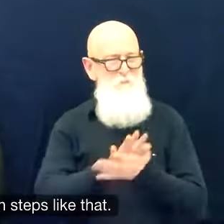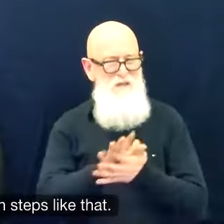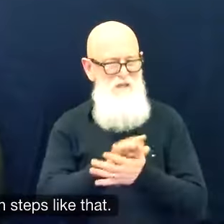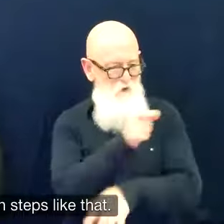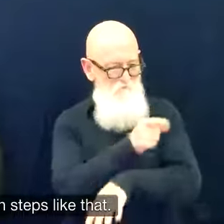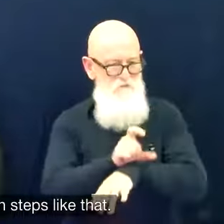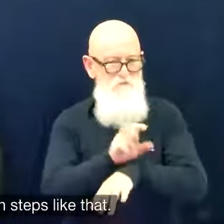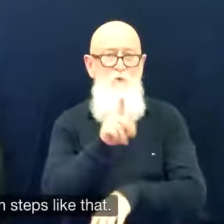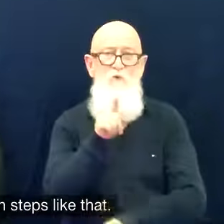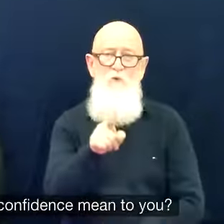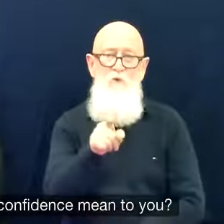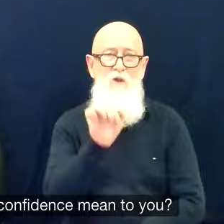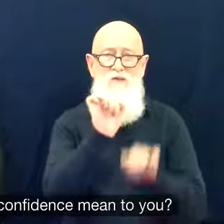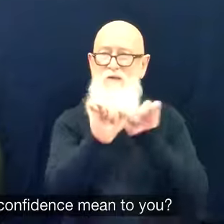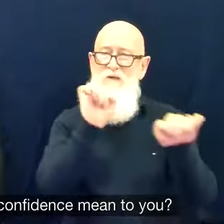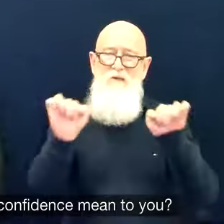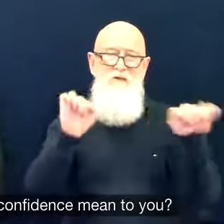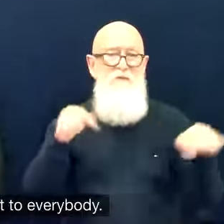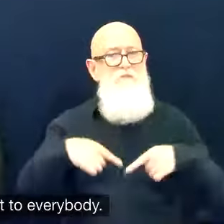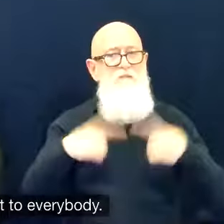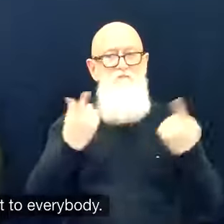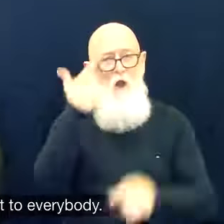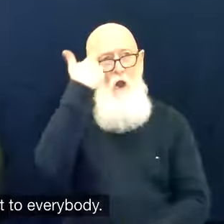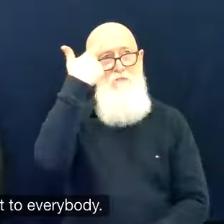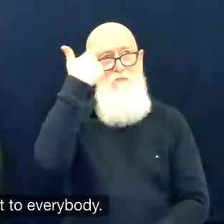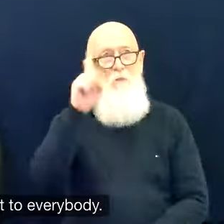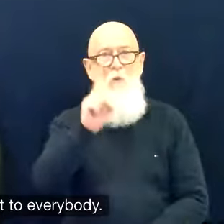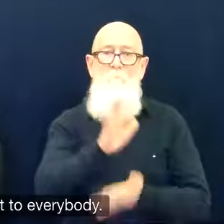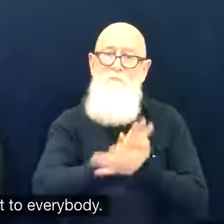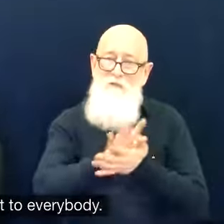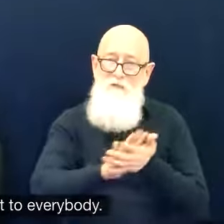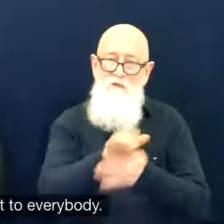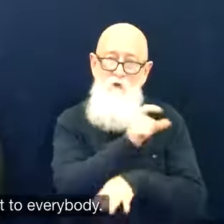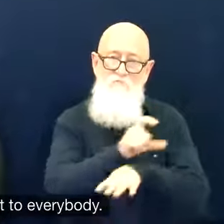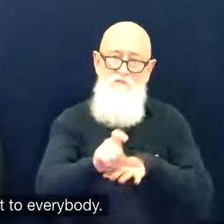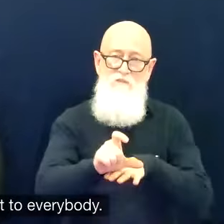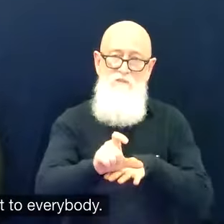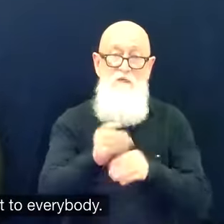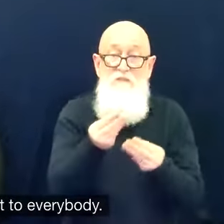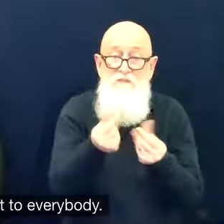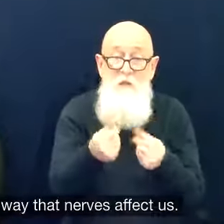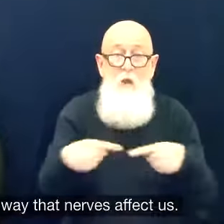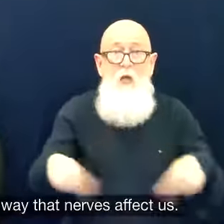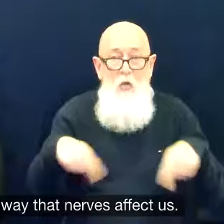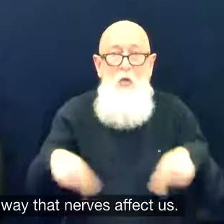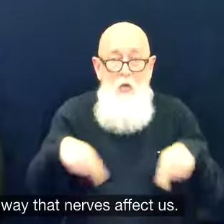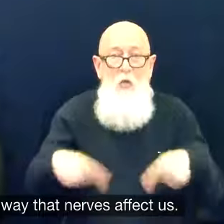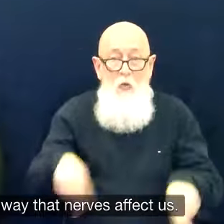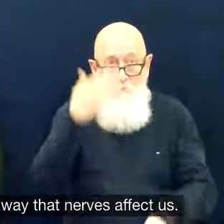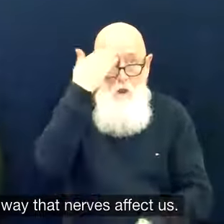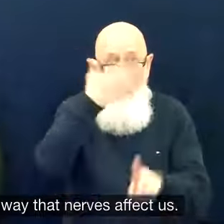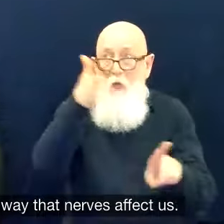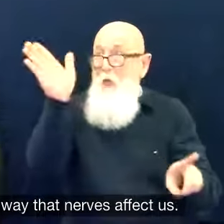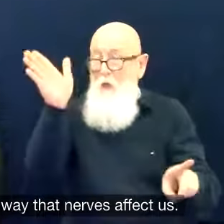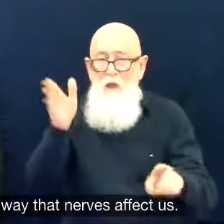And it's different for everybody. You know, we all have different way that nerves affect us. So exploring that and looking